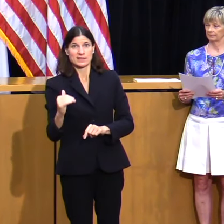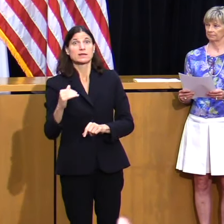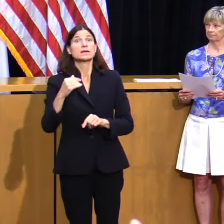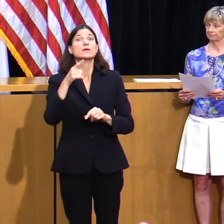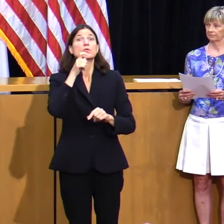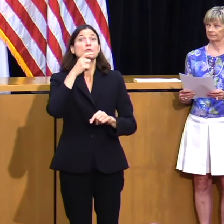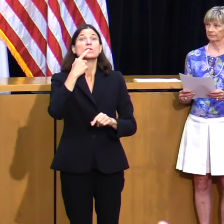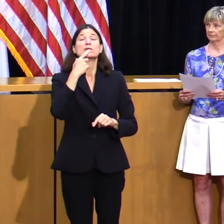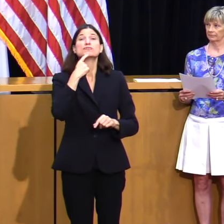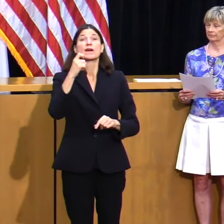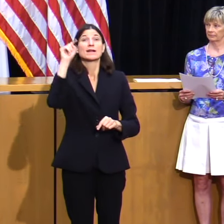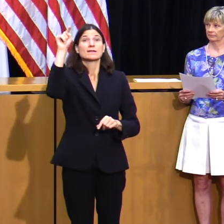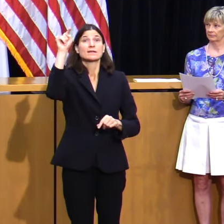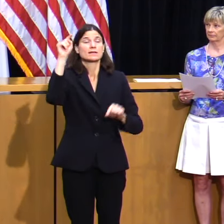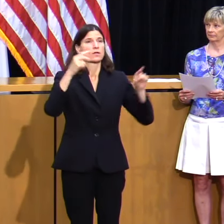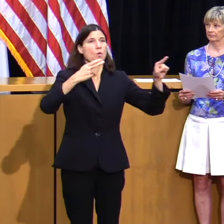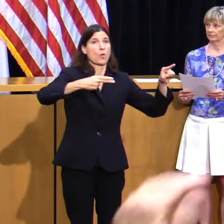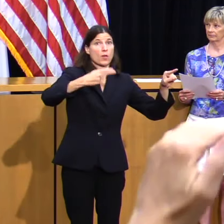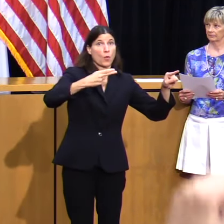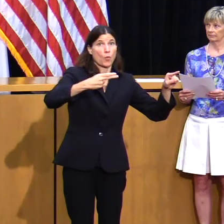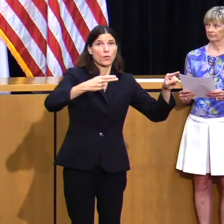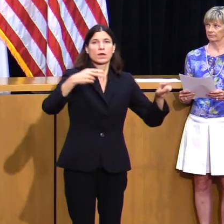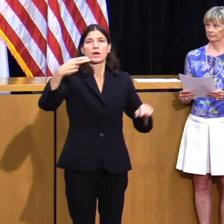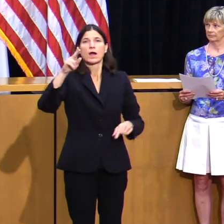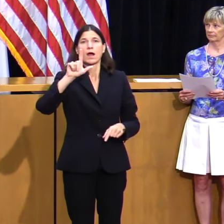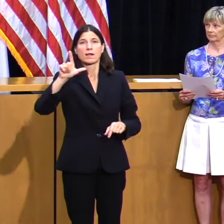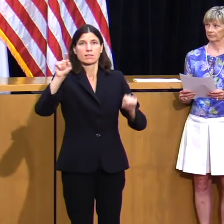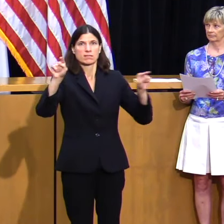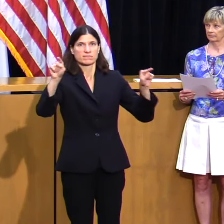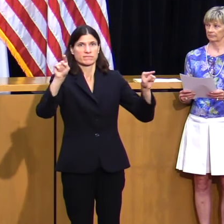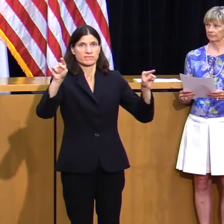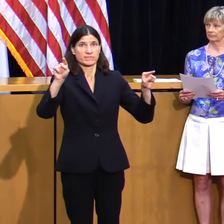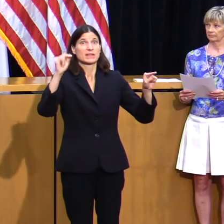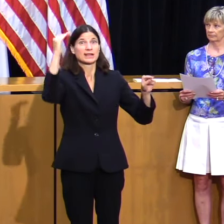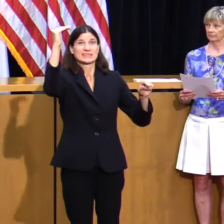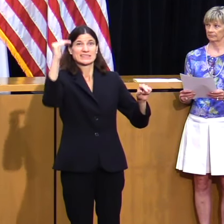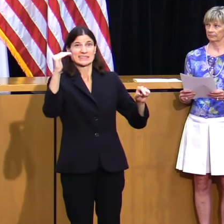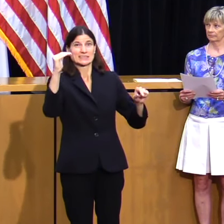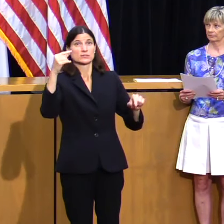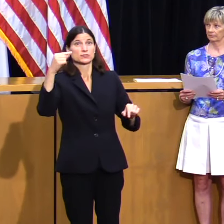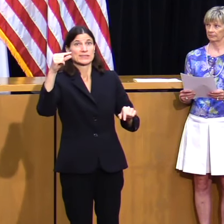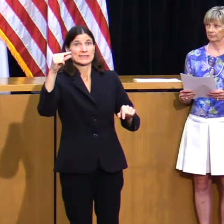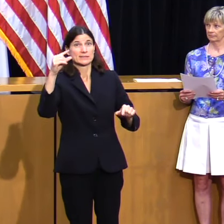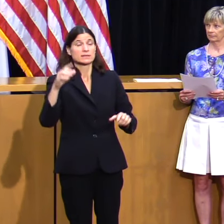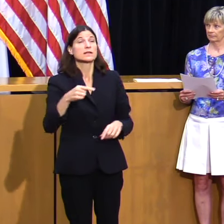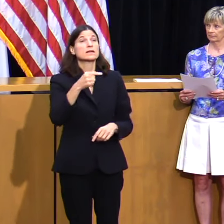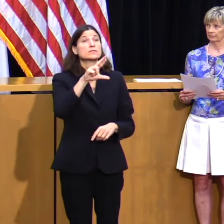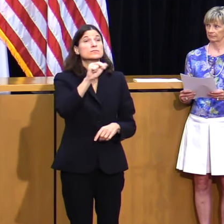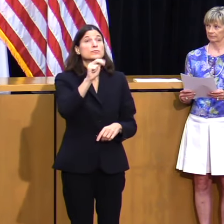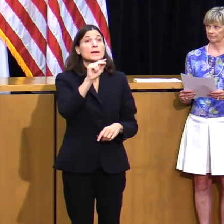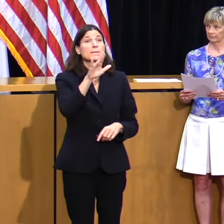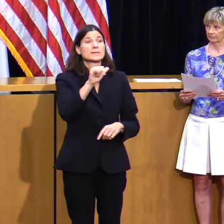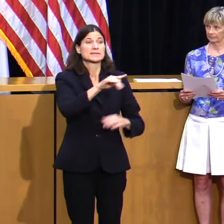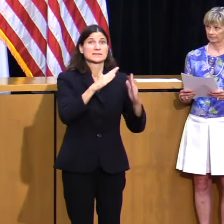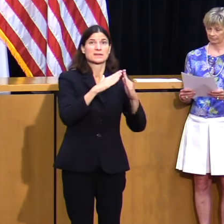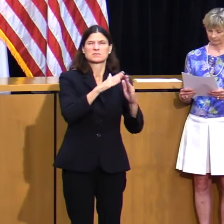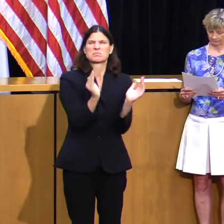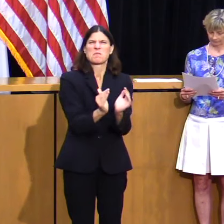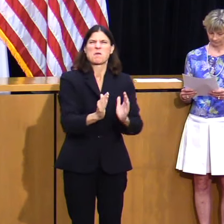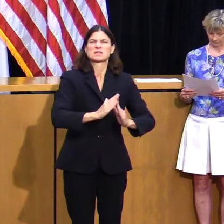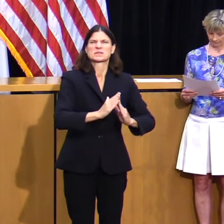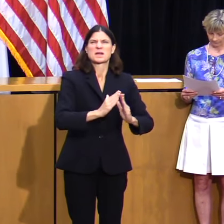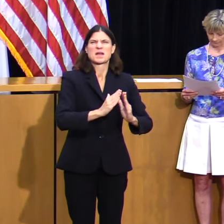risk categories, and Granby went down under 5 cases, and they moved into the unshaded white